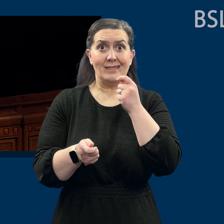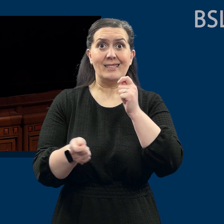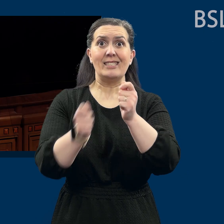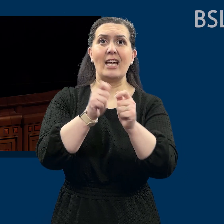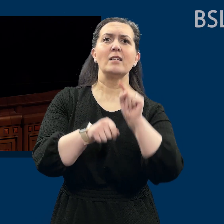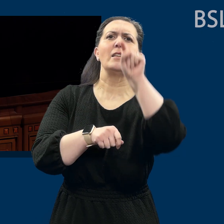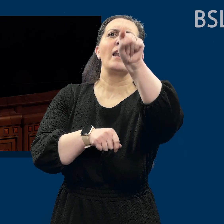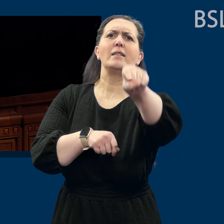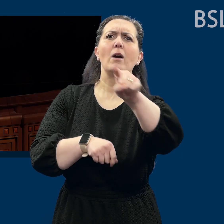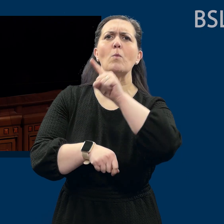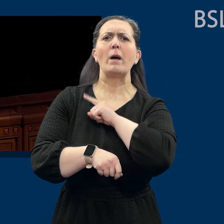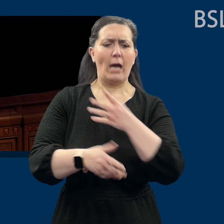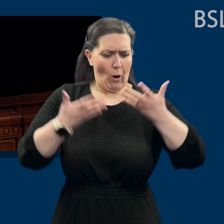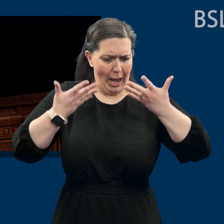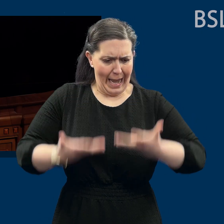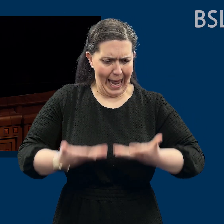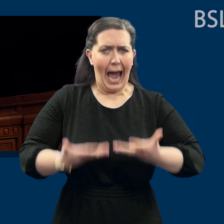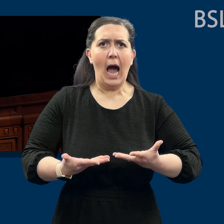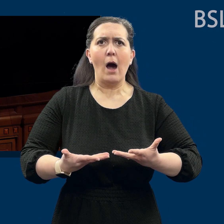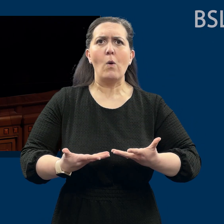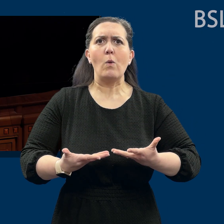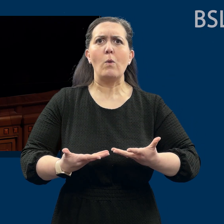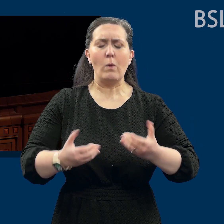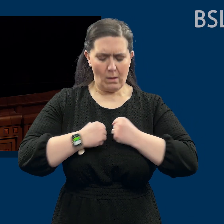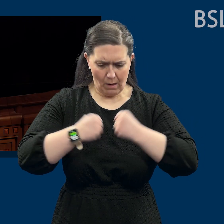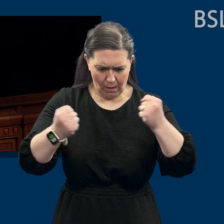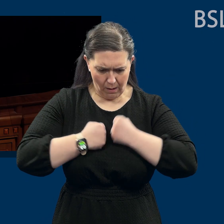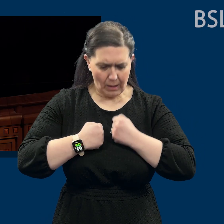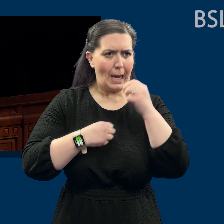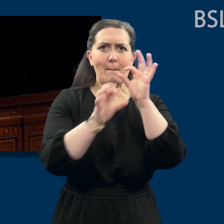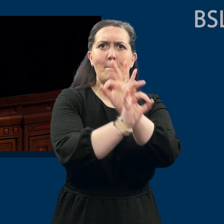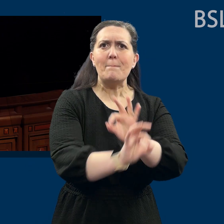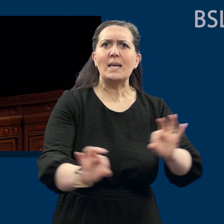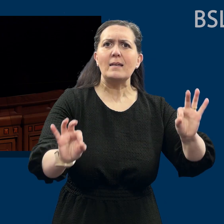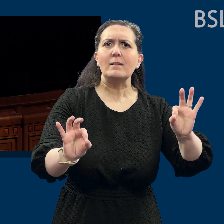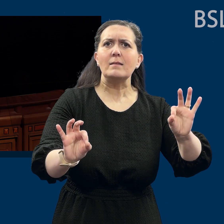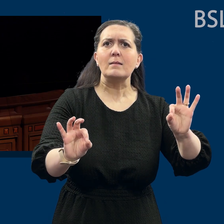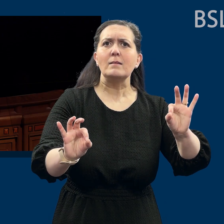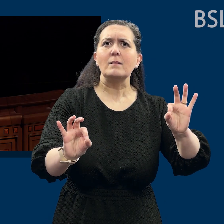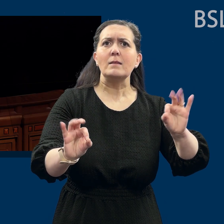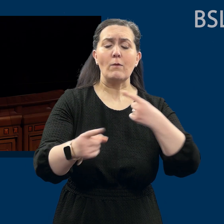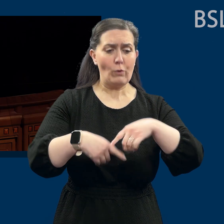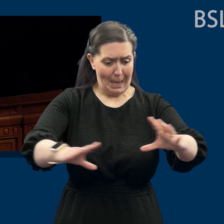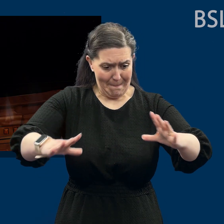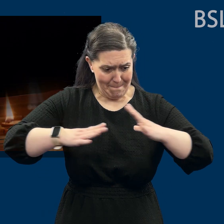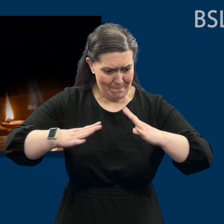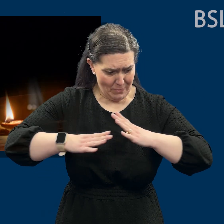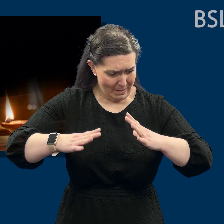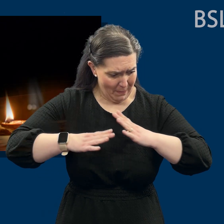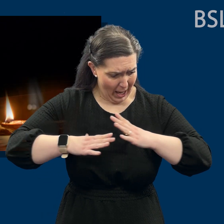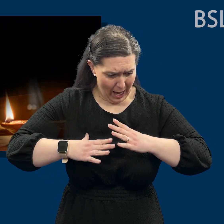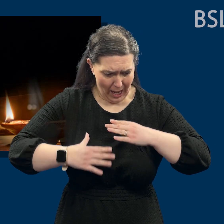things then, why not now? Why not seek peace while peace can be obtained? If